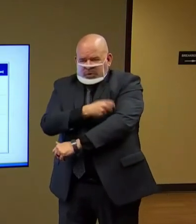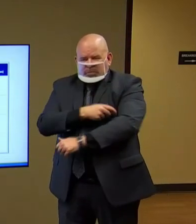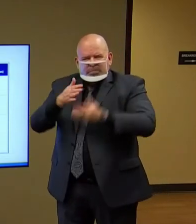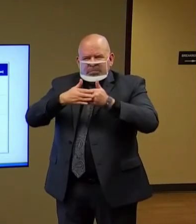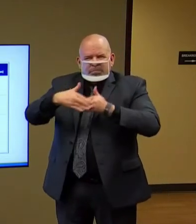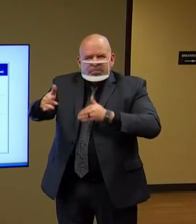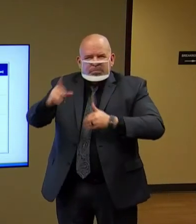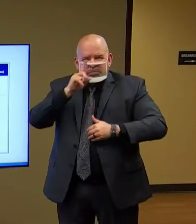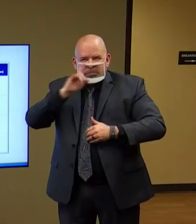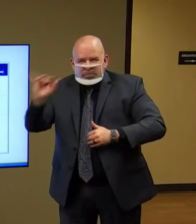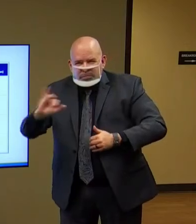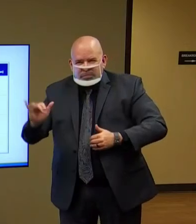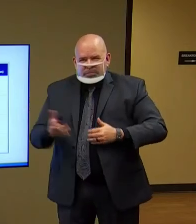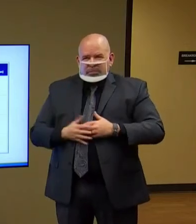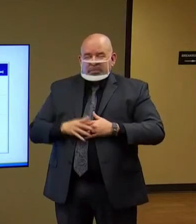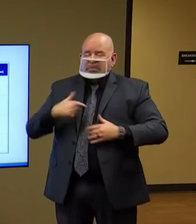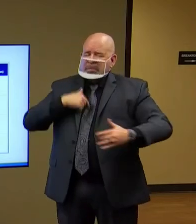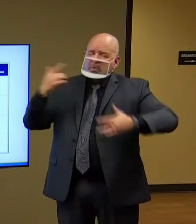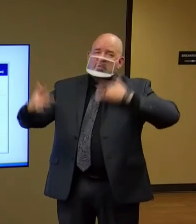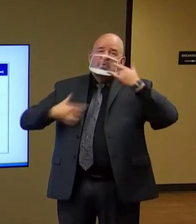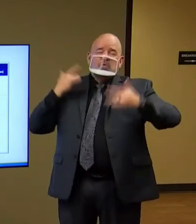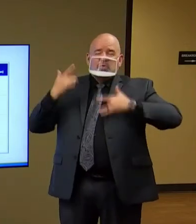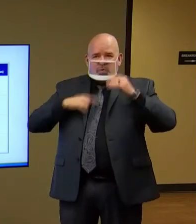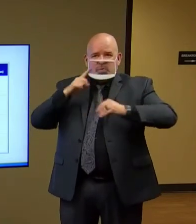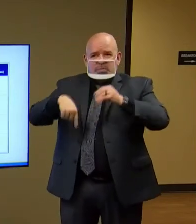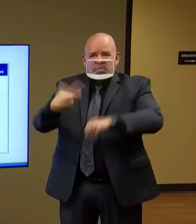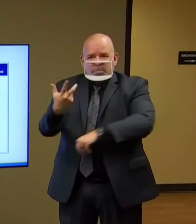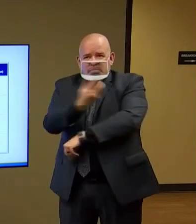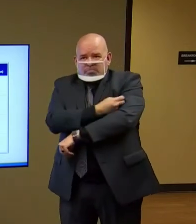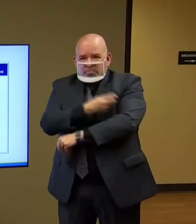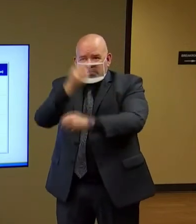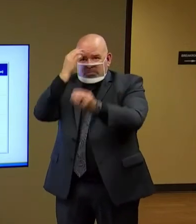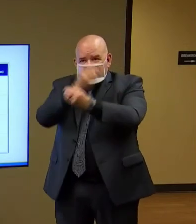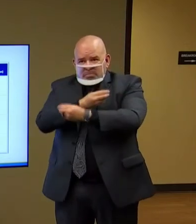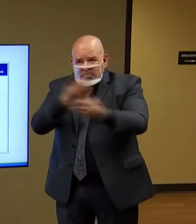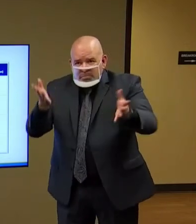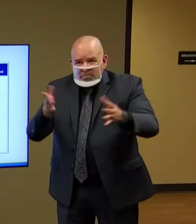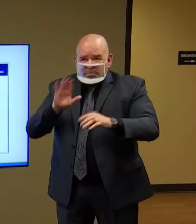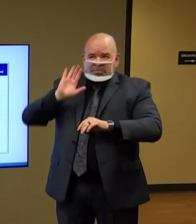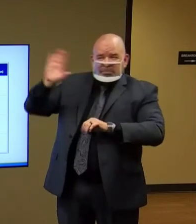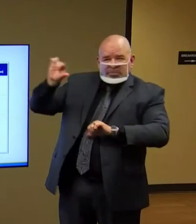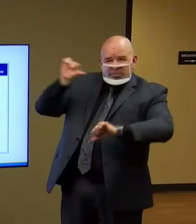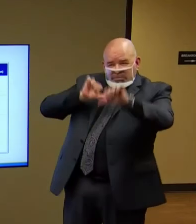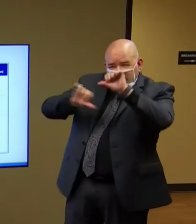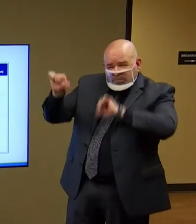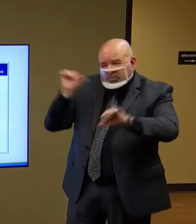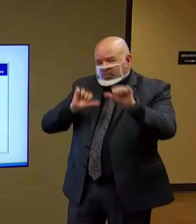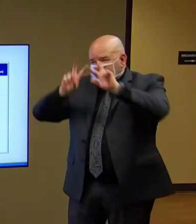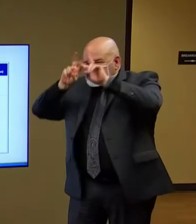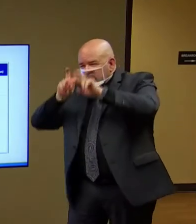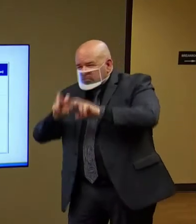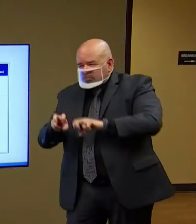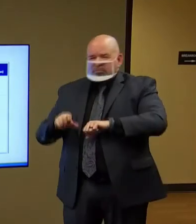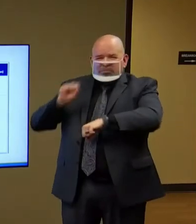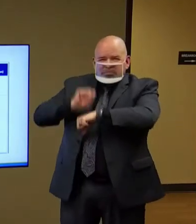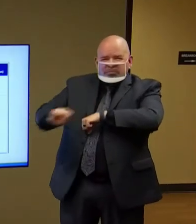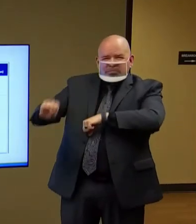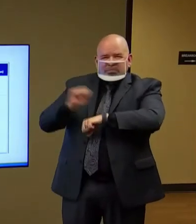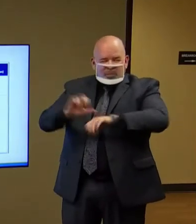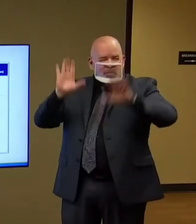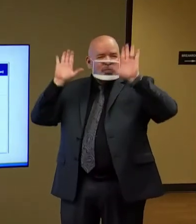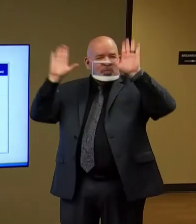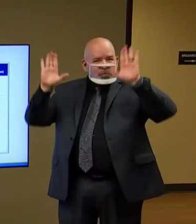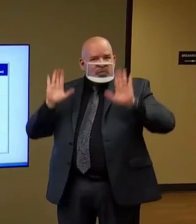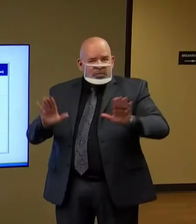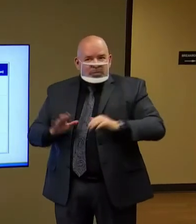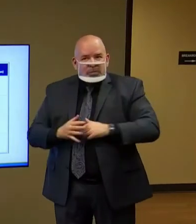very exciting. It's an amazing scientific accomplishment, but it's also, it shows us a light at the end of